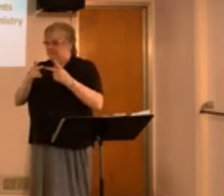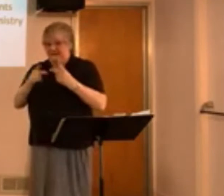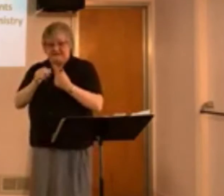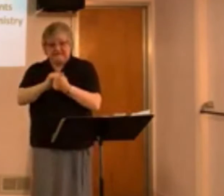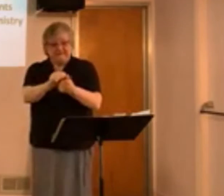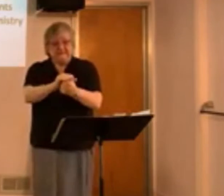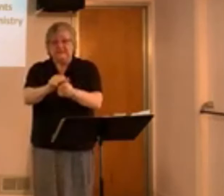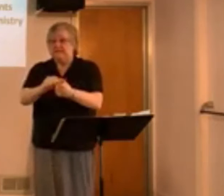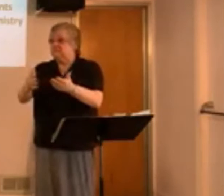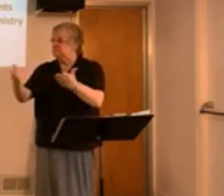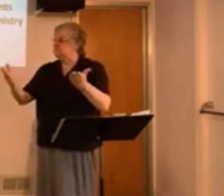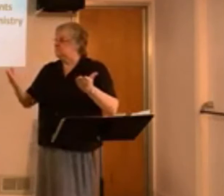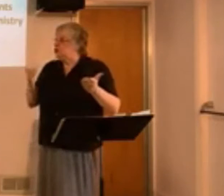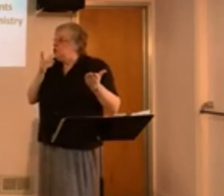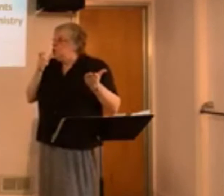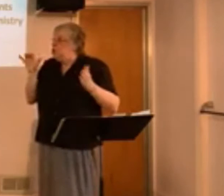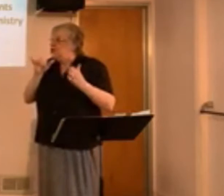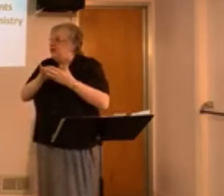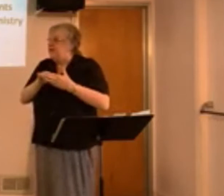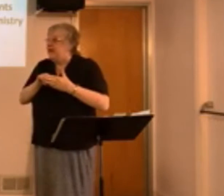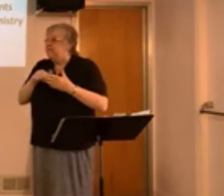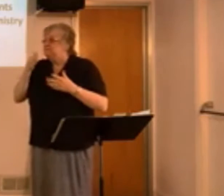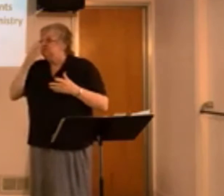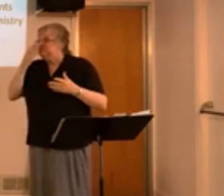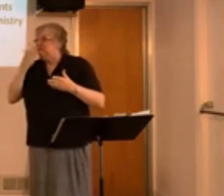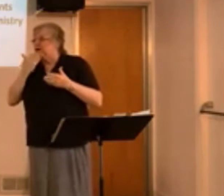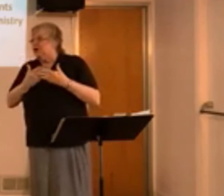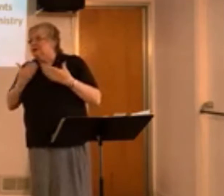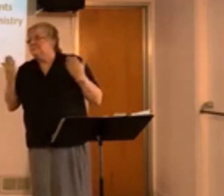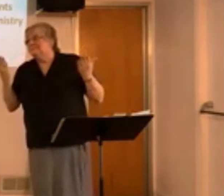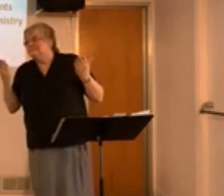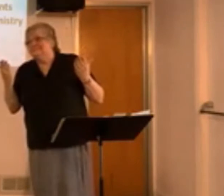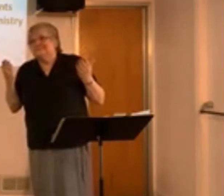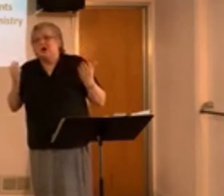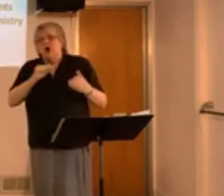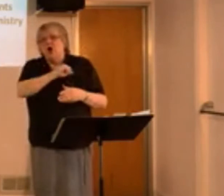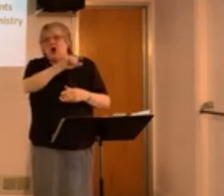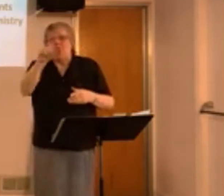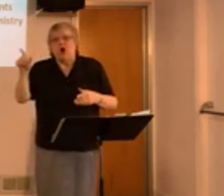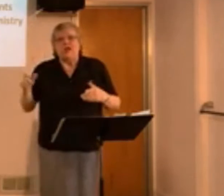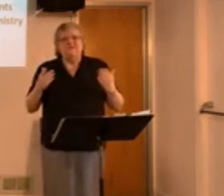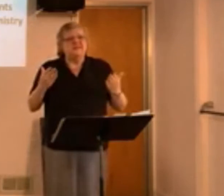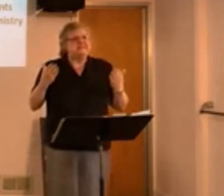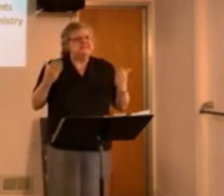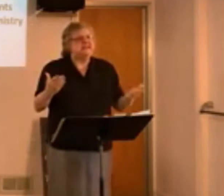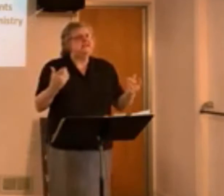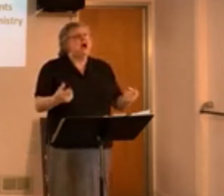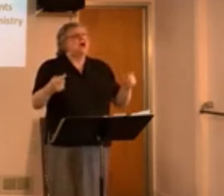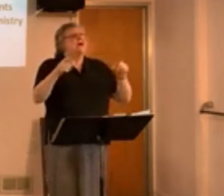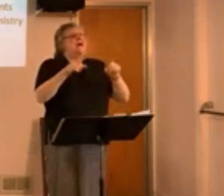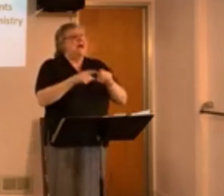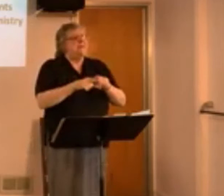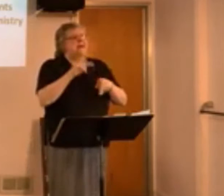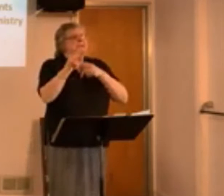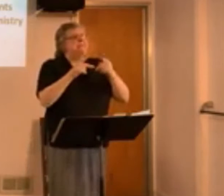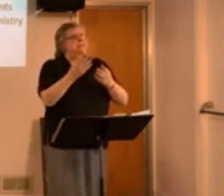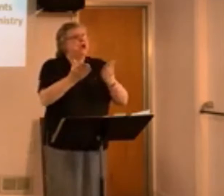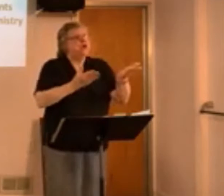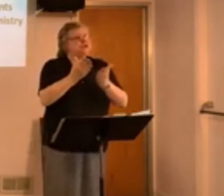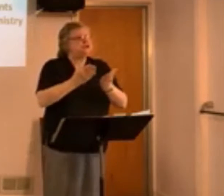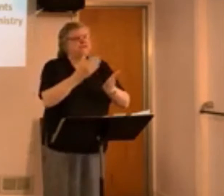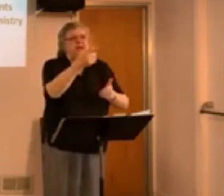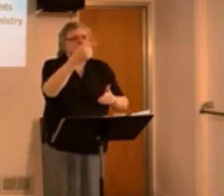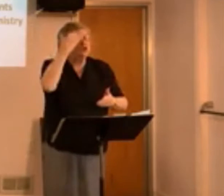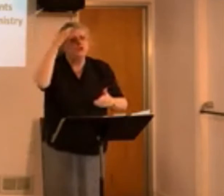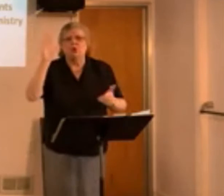clean, smells pretty good. All these things are taken care of, and what a blessing